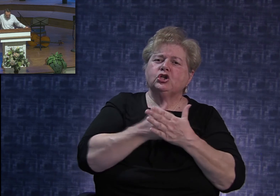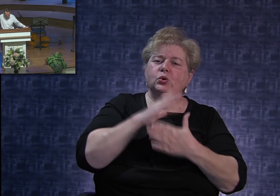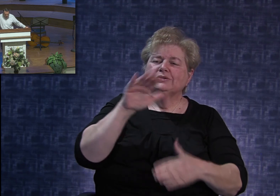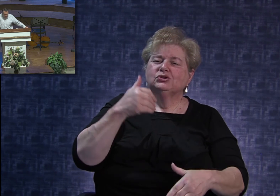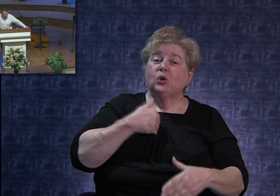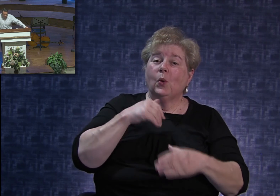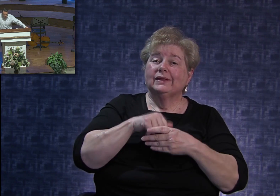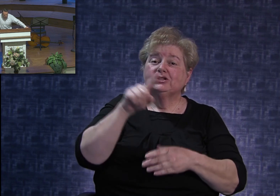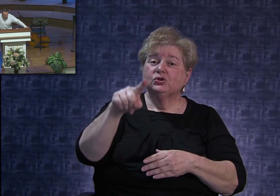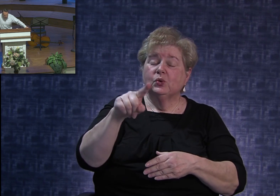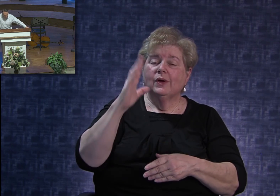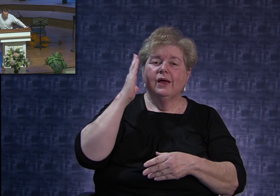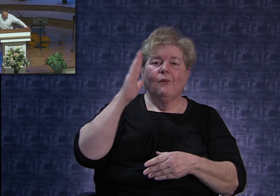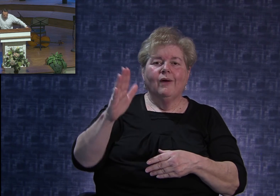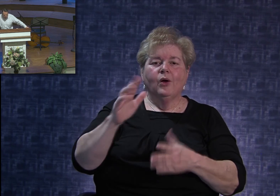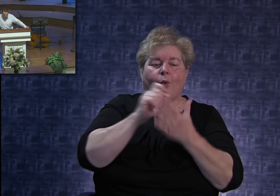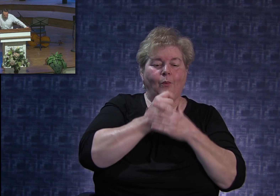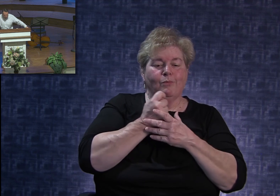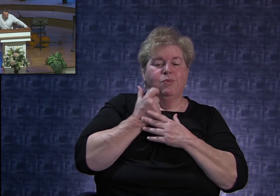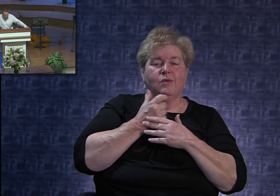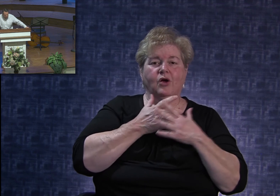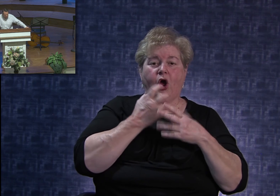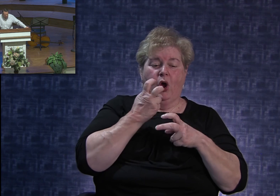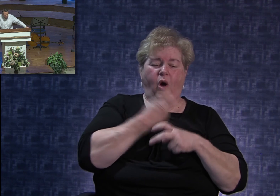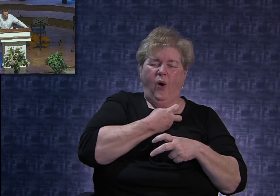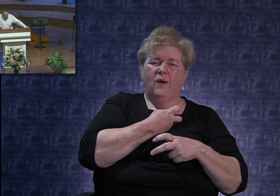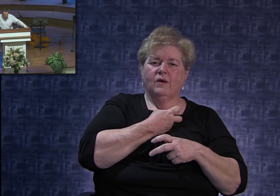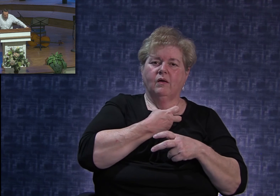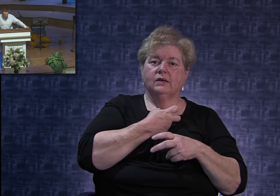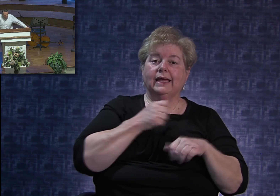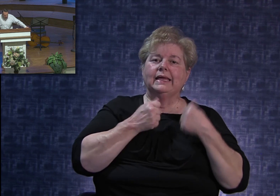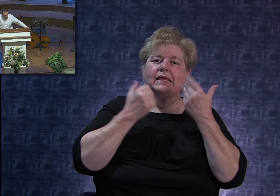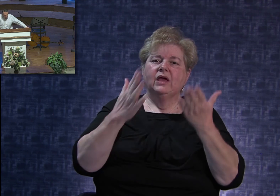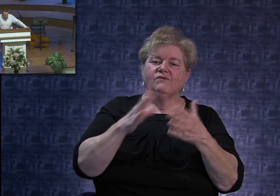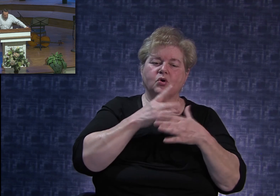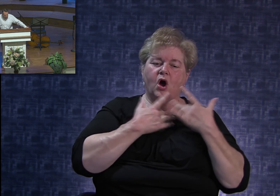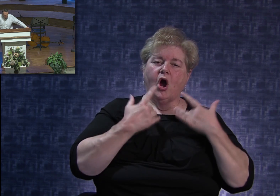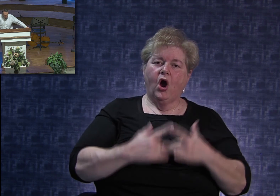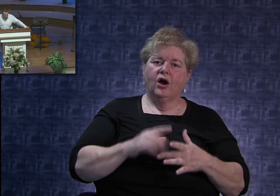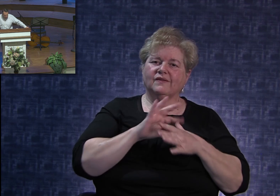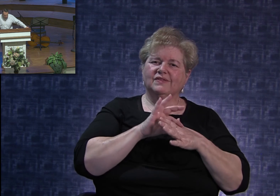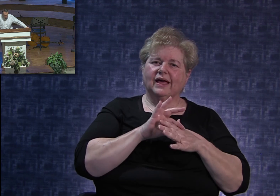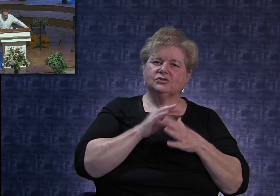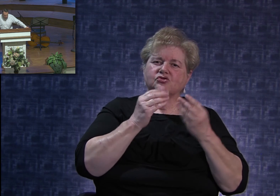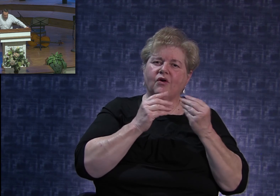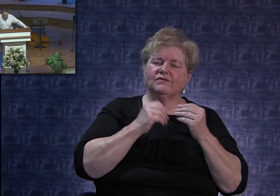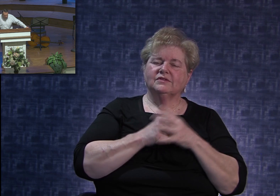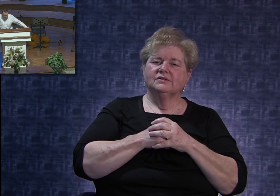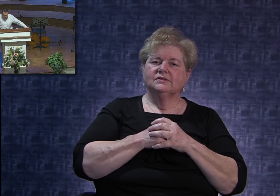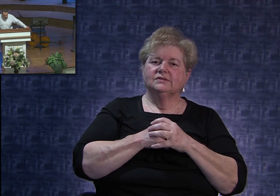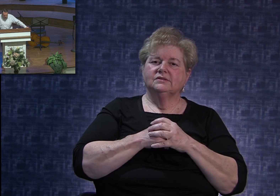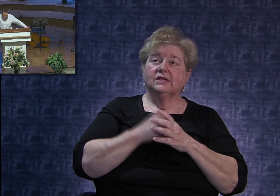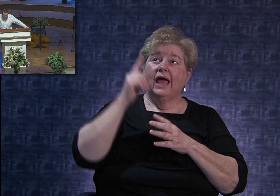put within you. And I will remove the heart of stone from your flesh and give you a heart of flesh. And